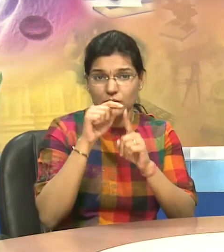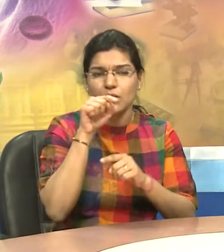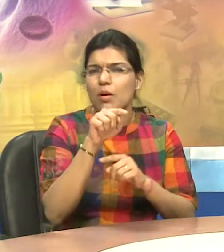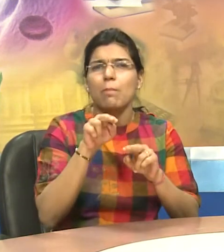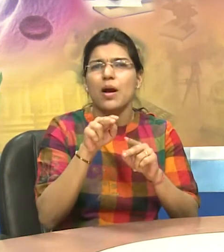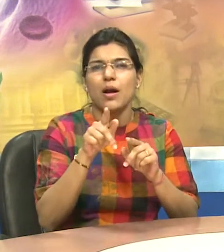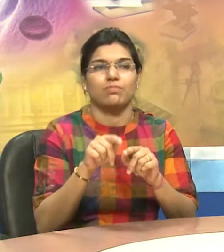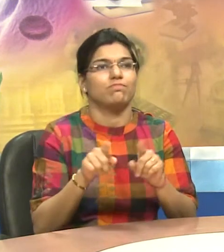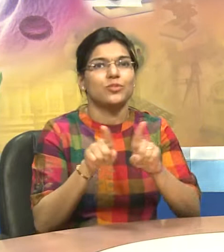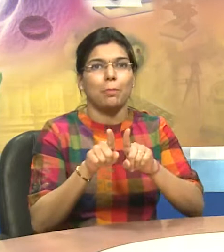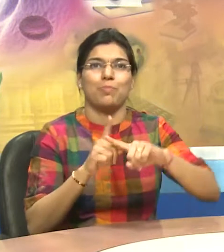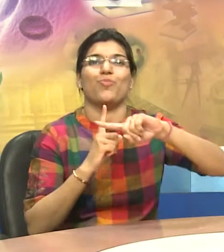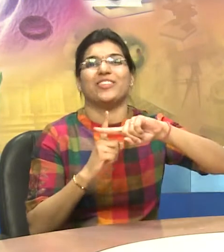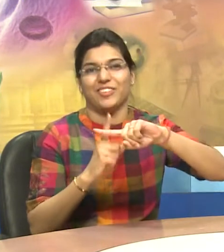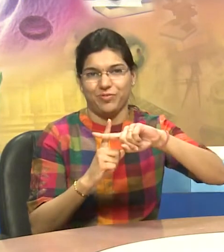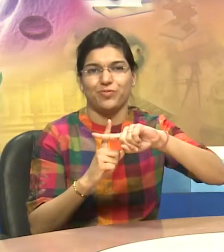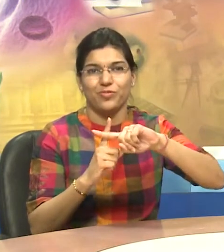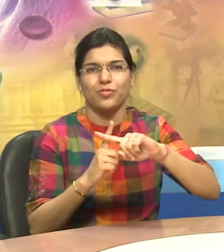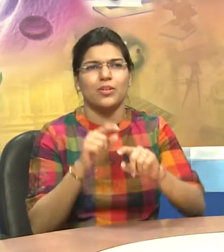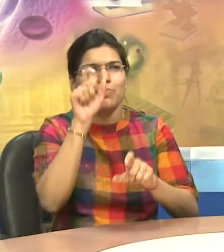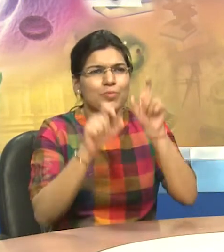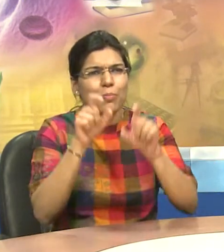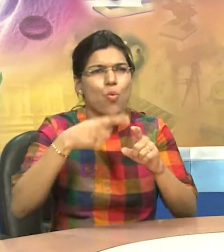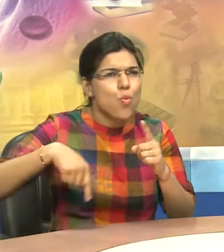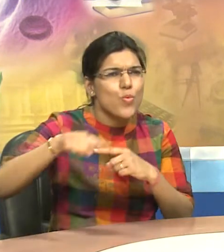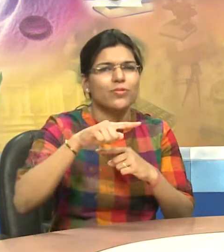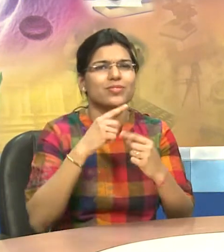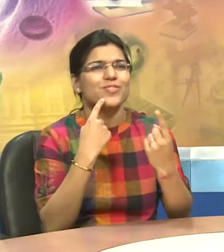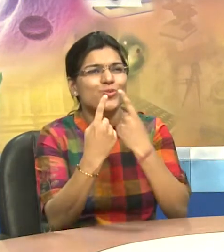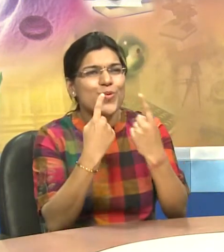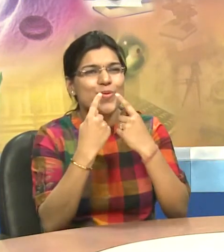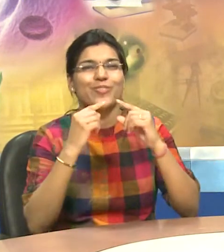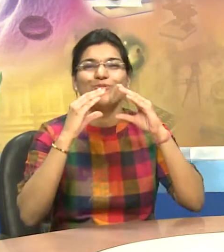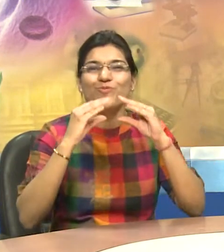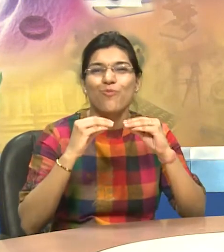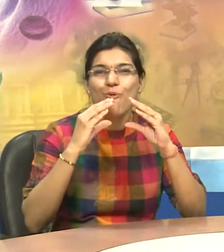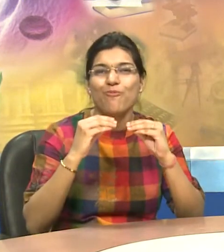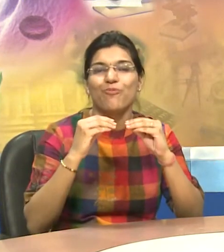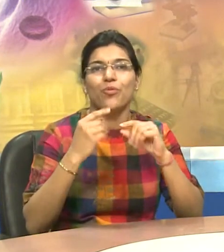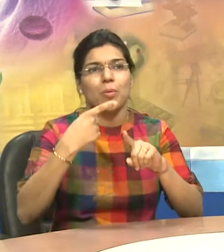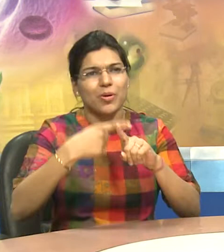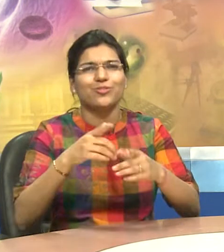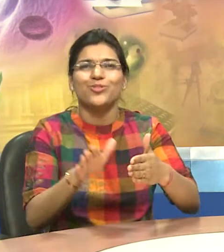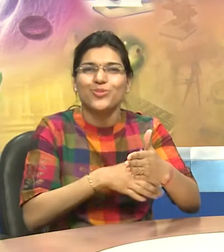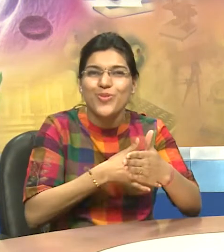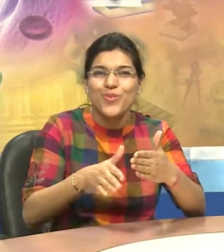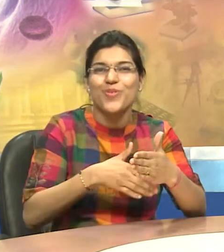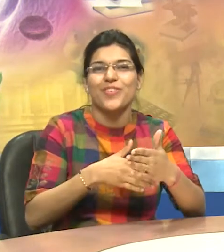sound. What is the meaning of sound? It is an positive term. When we talk to